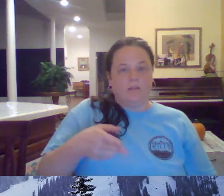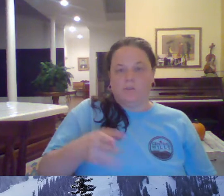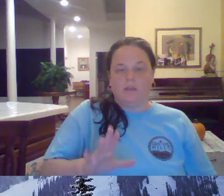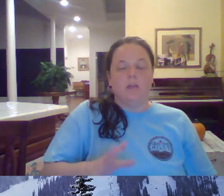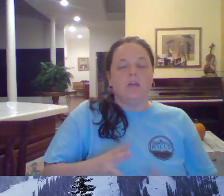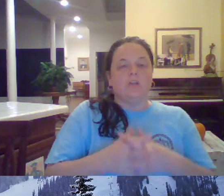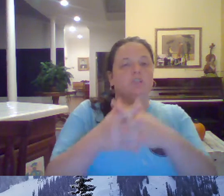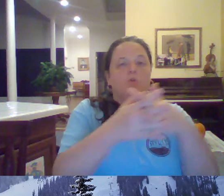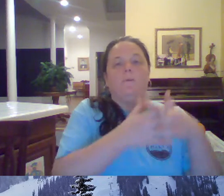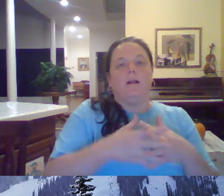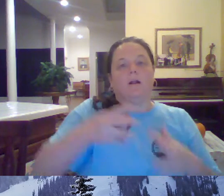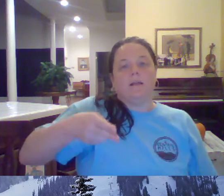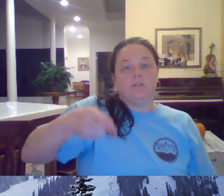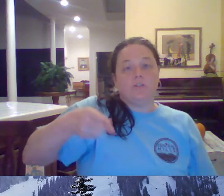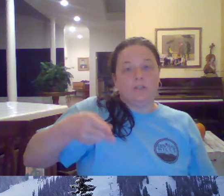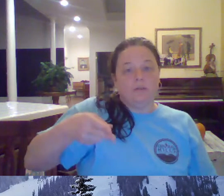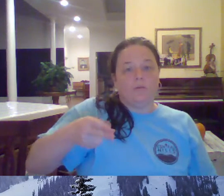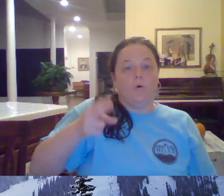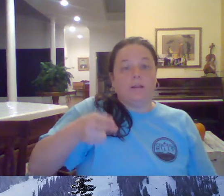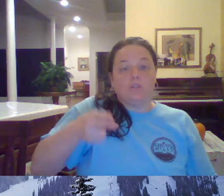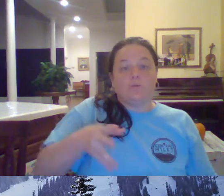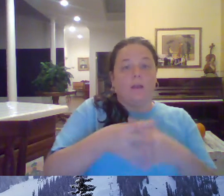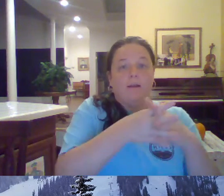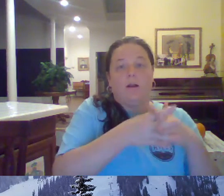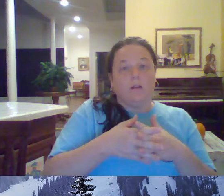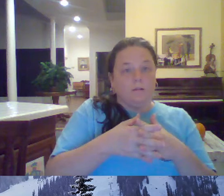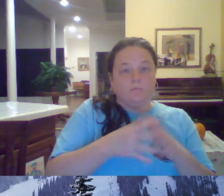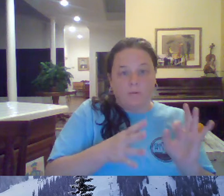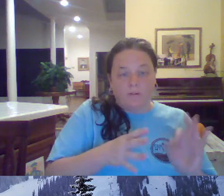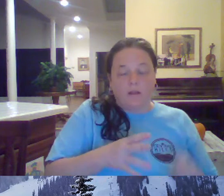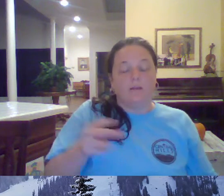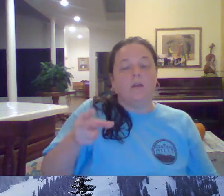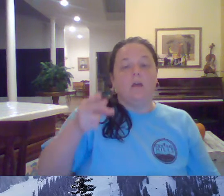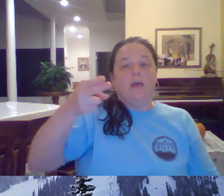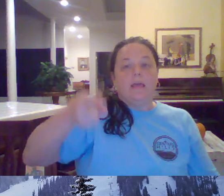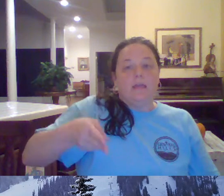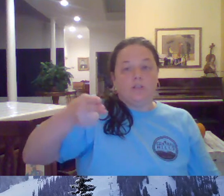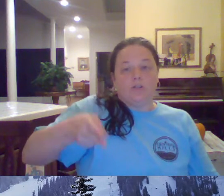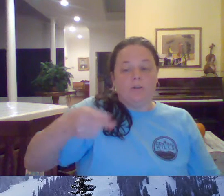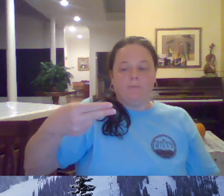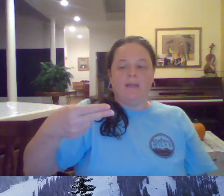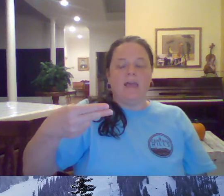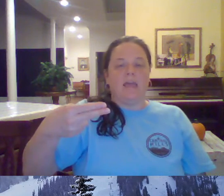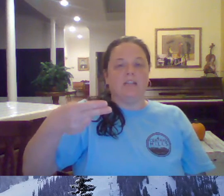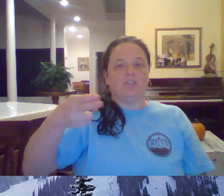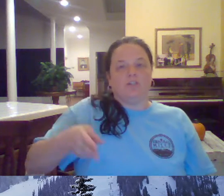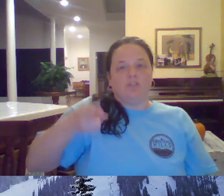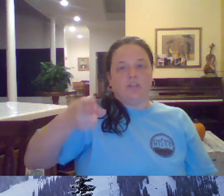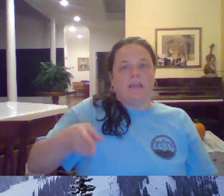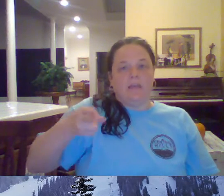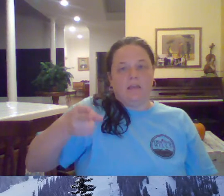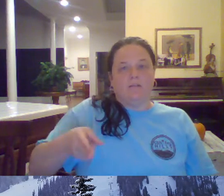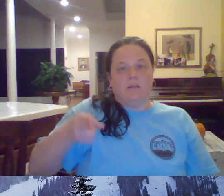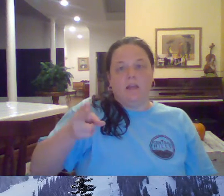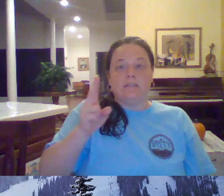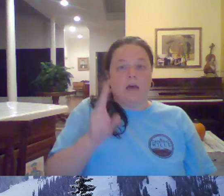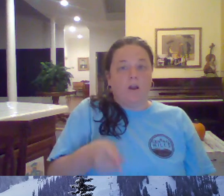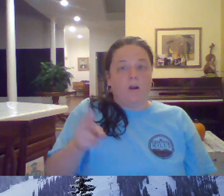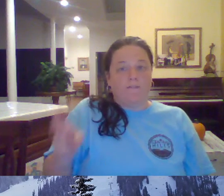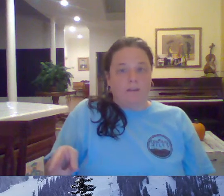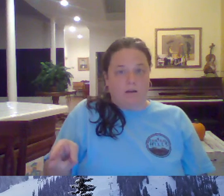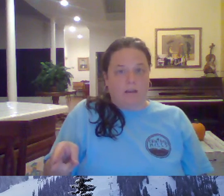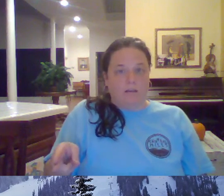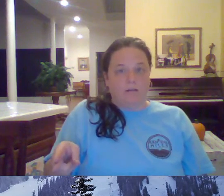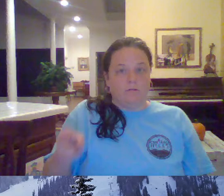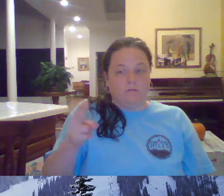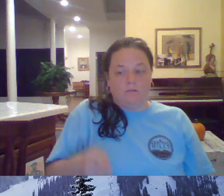American history. Just do America history or history America. That'd be fine. History, you make an H and you shake it. It's not